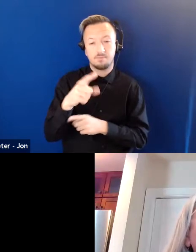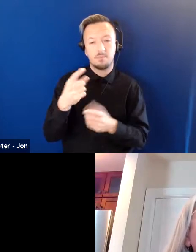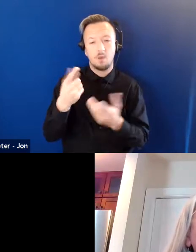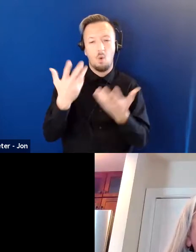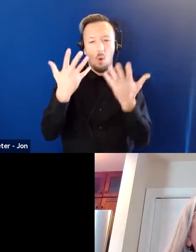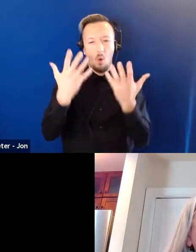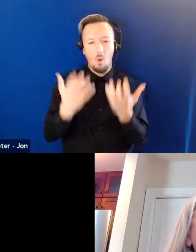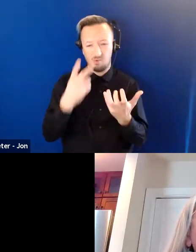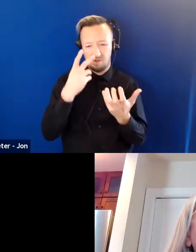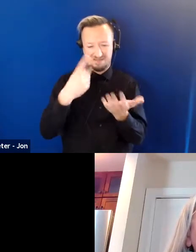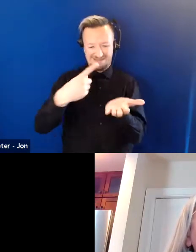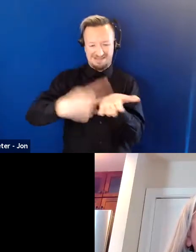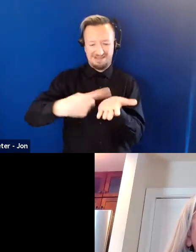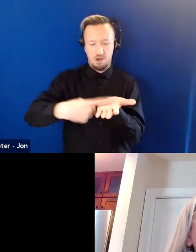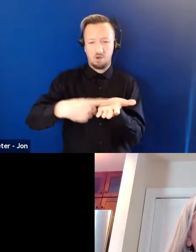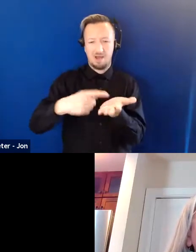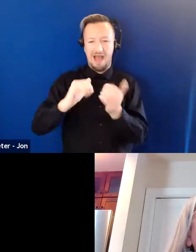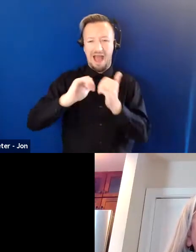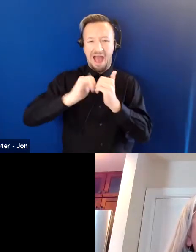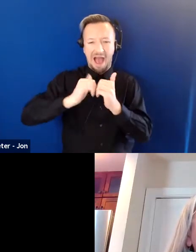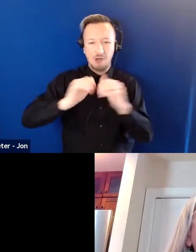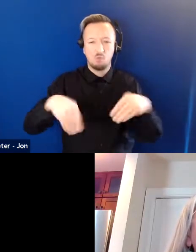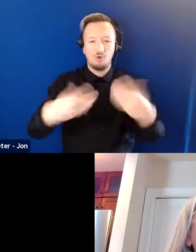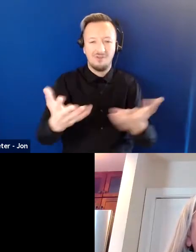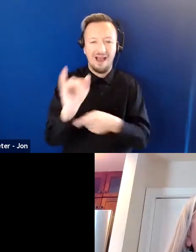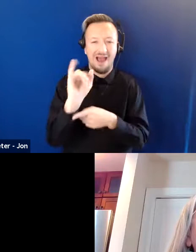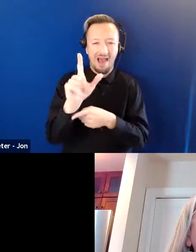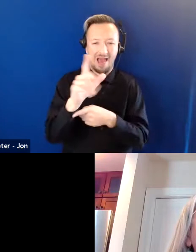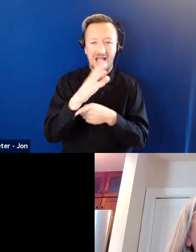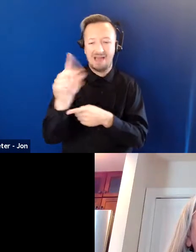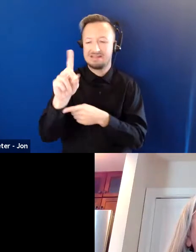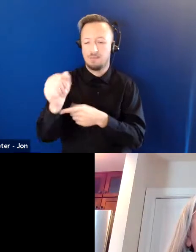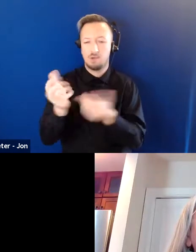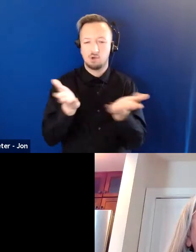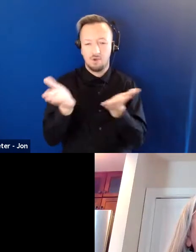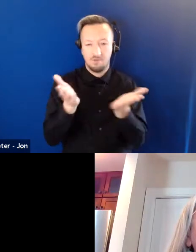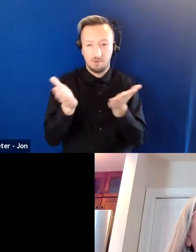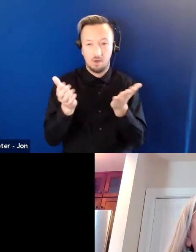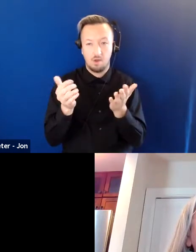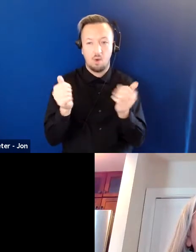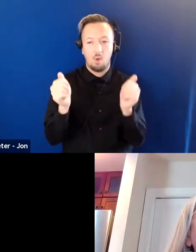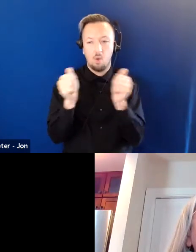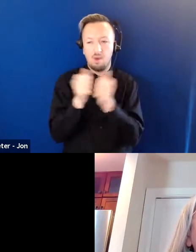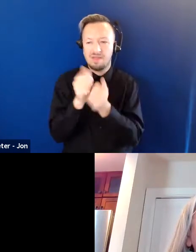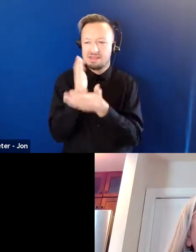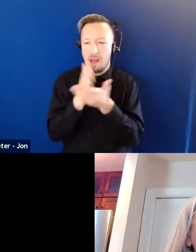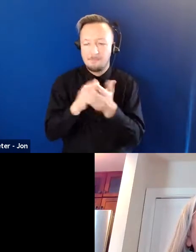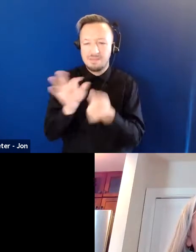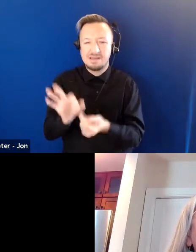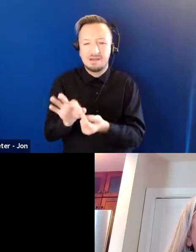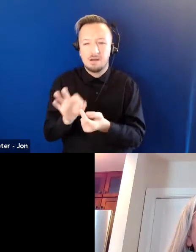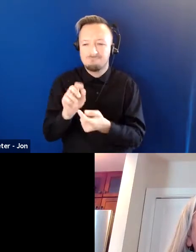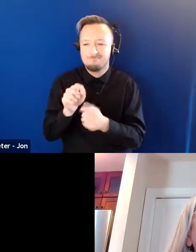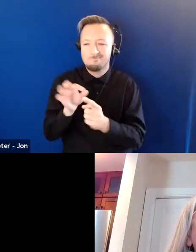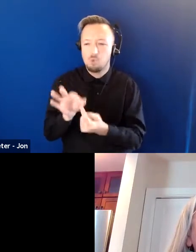how to best provide IL services and disability services advocacy with the very unique tribal communities, as well